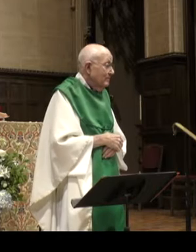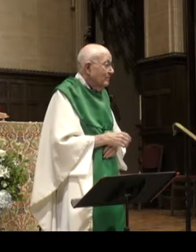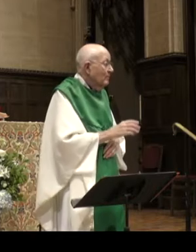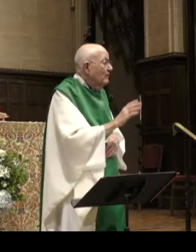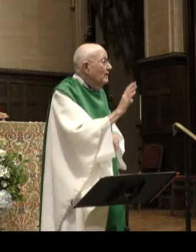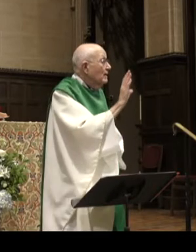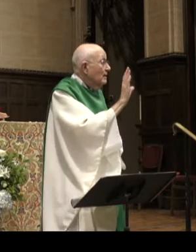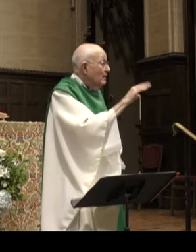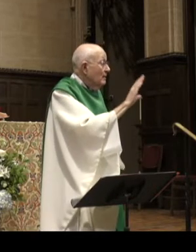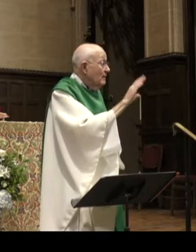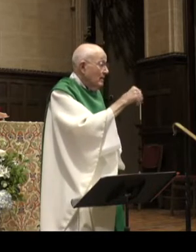good is hard.